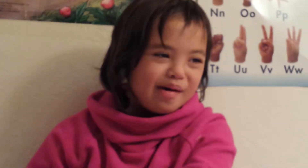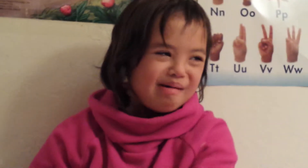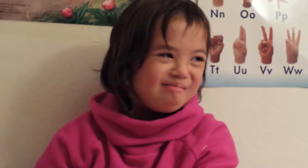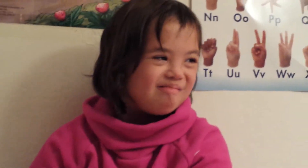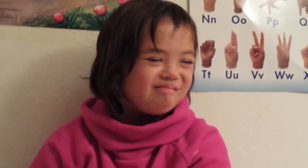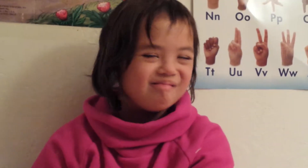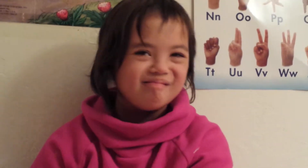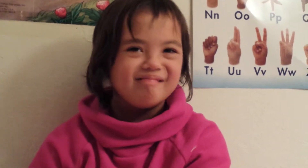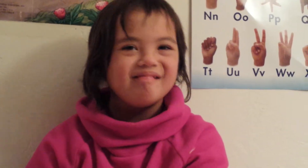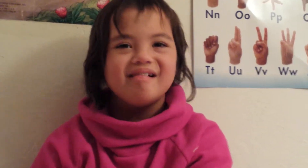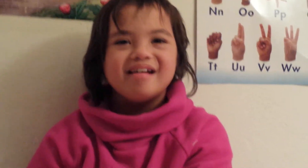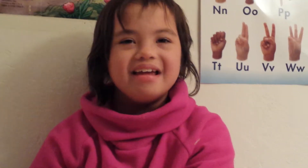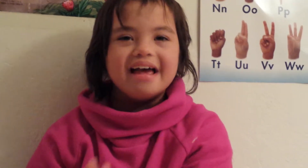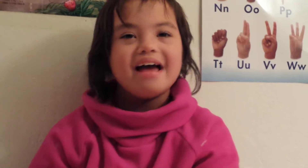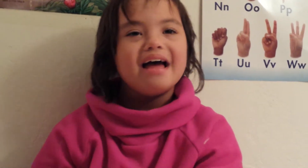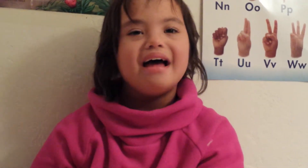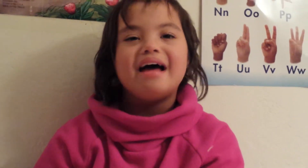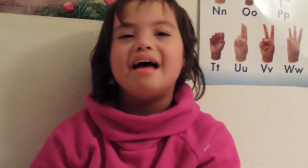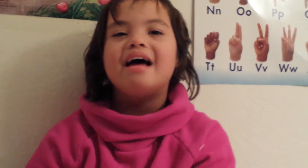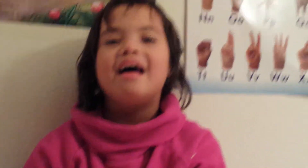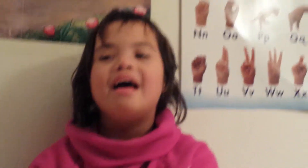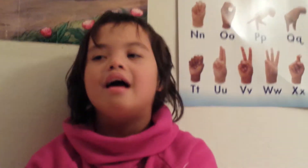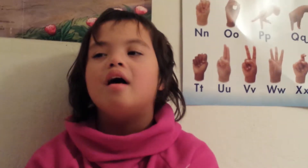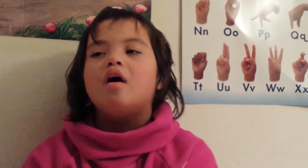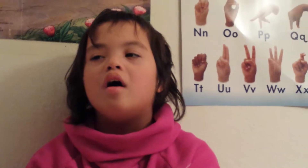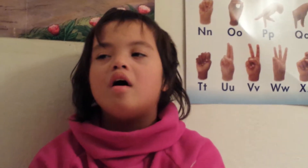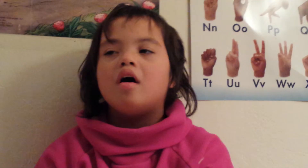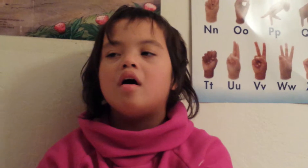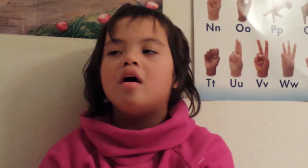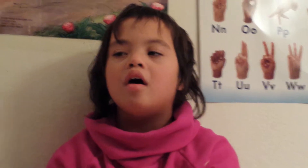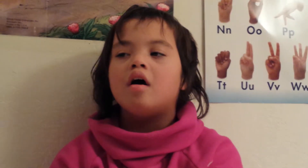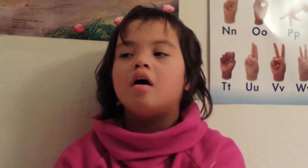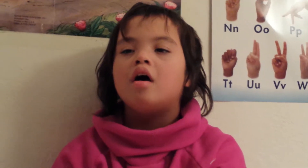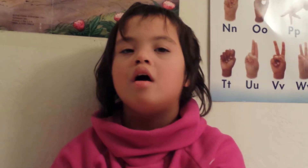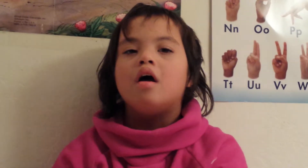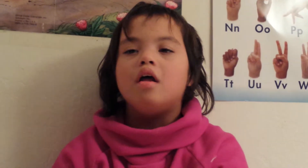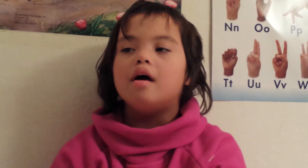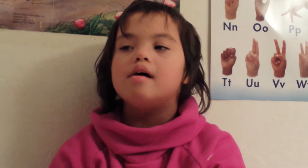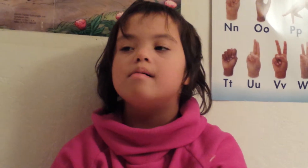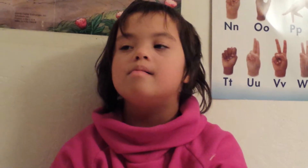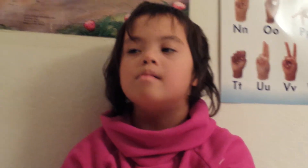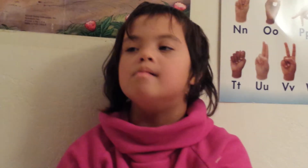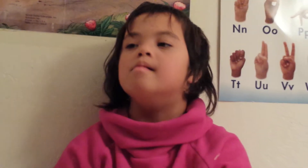Did you see Queen Elsa? Yeah. Did you see Princess Anna? Yeah.